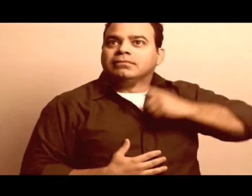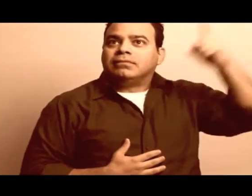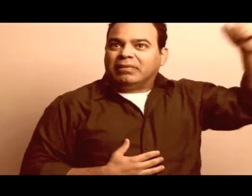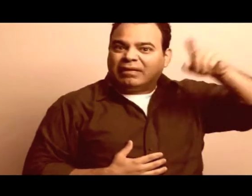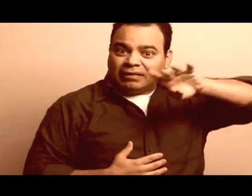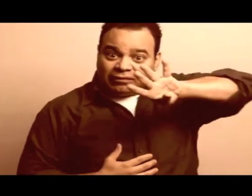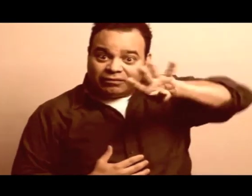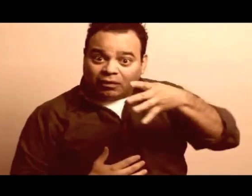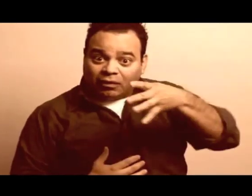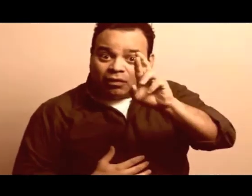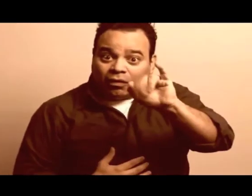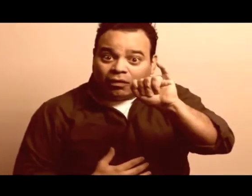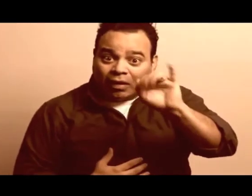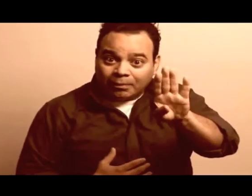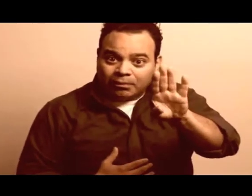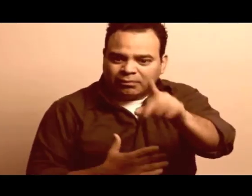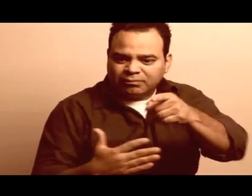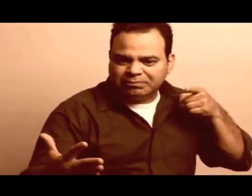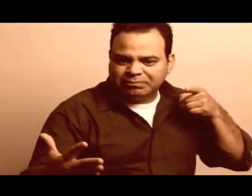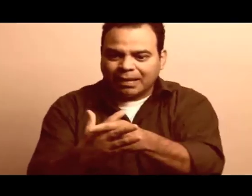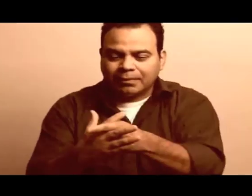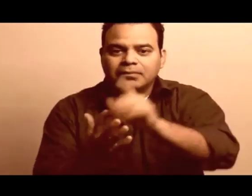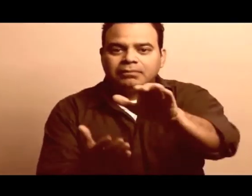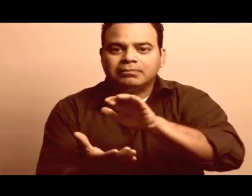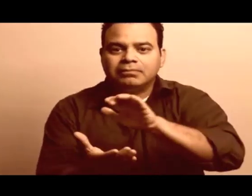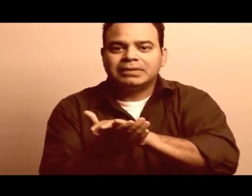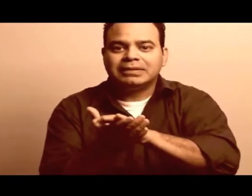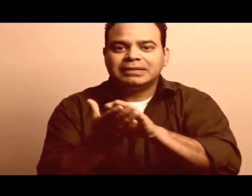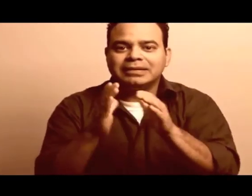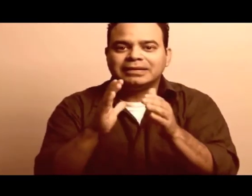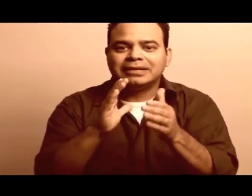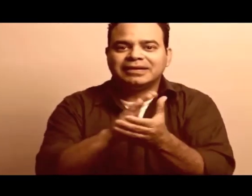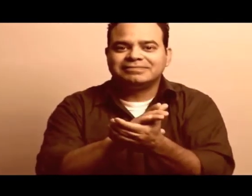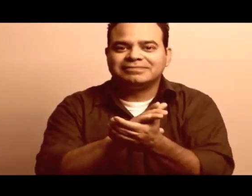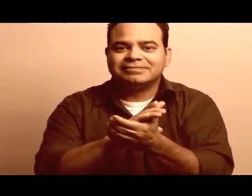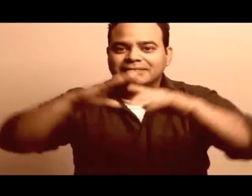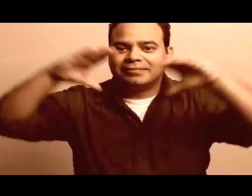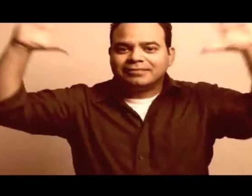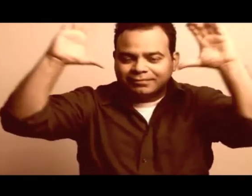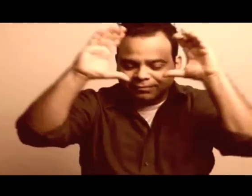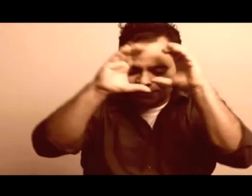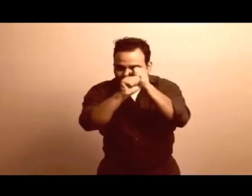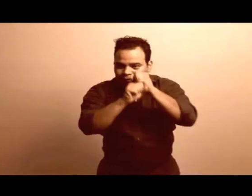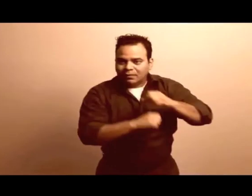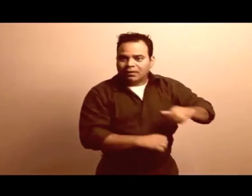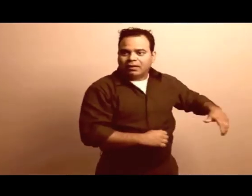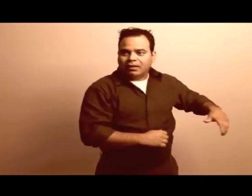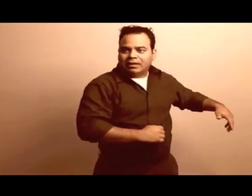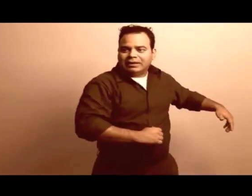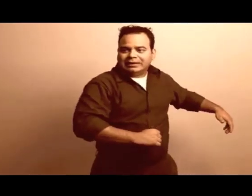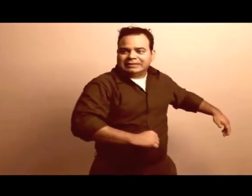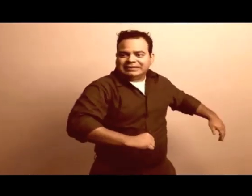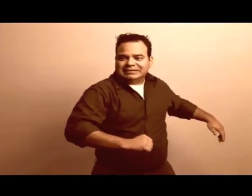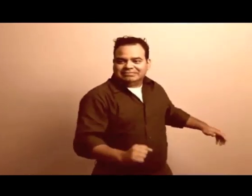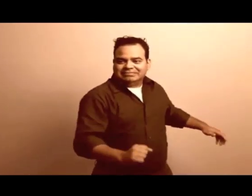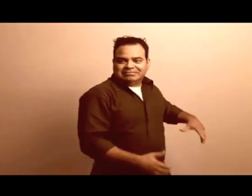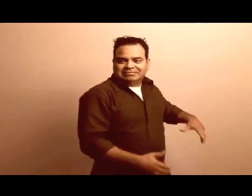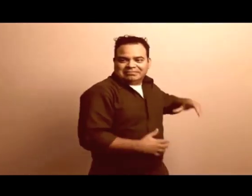and a clean kill. Back One Feather drew his arrow, flexing curved his